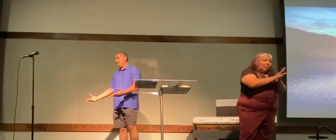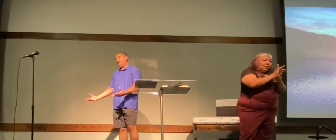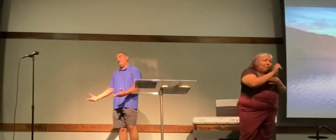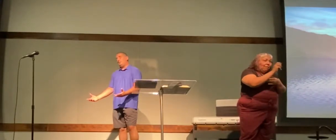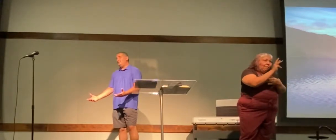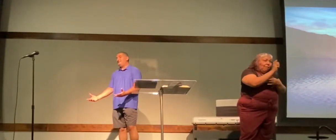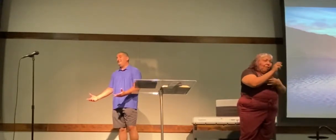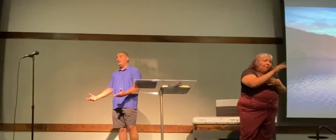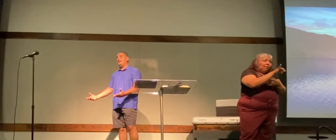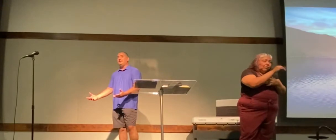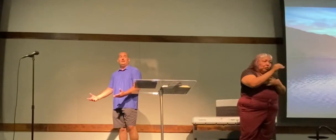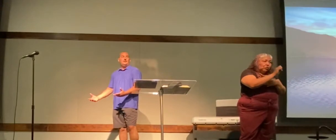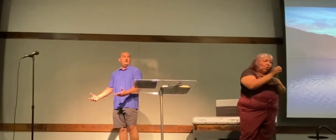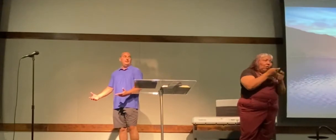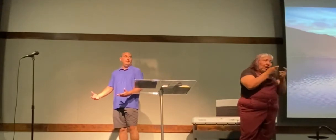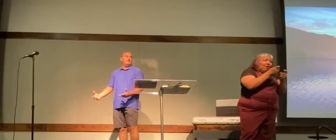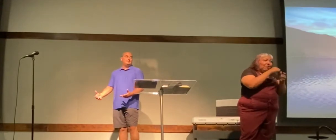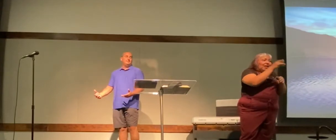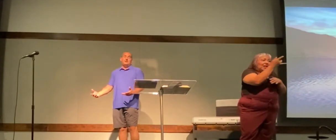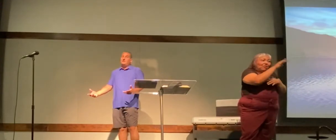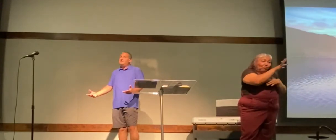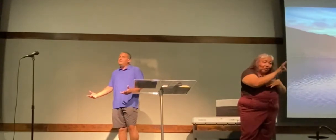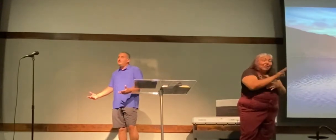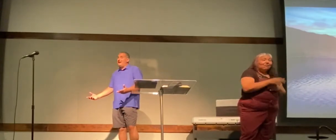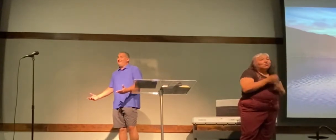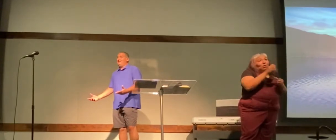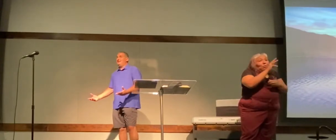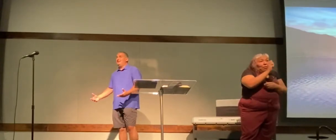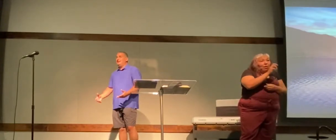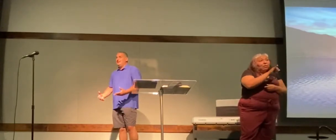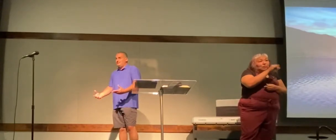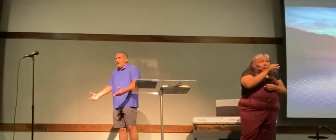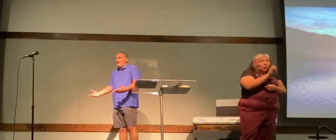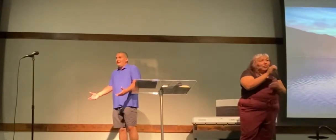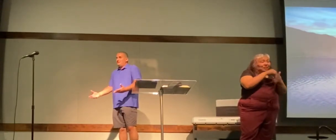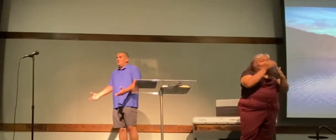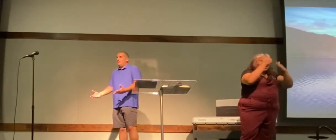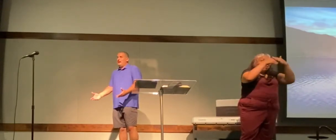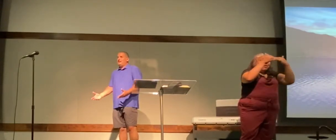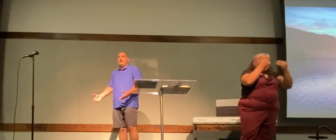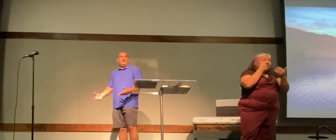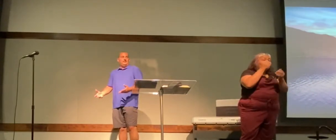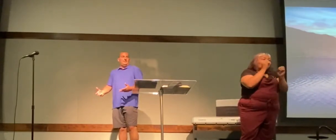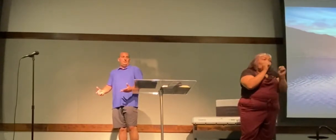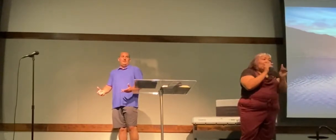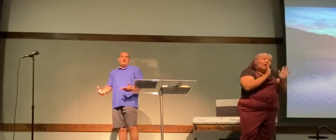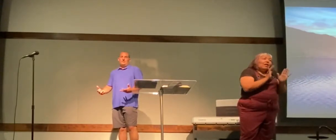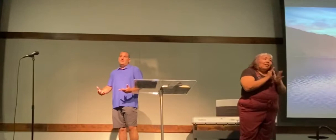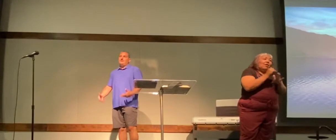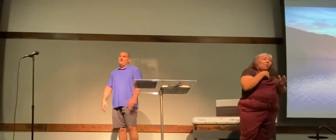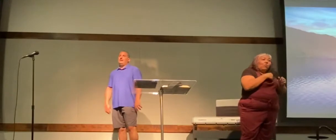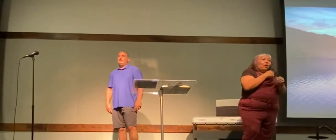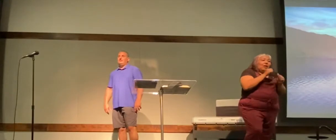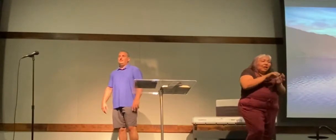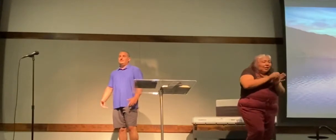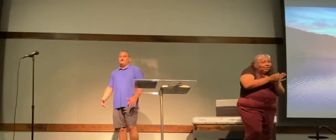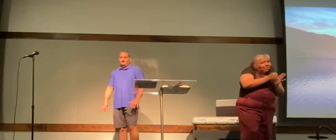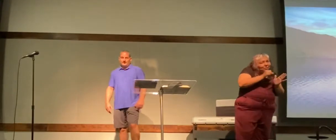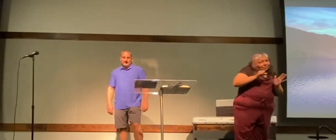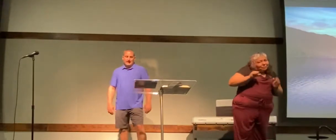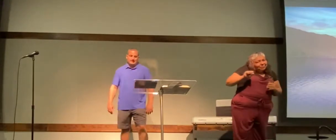in 1847. And, you know, and so Mary Jo's in heaven. And so I think it's okay that we could get rid of it.